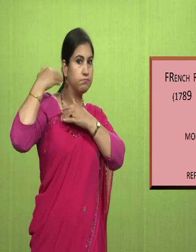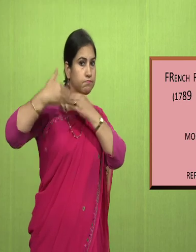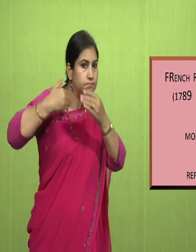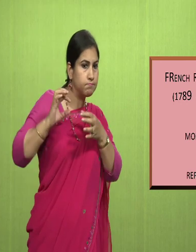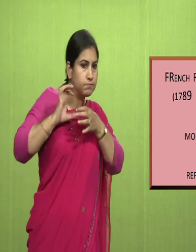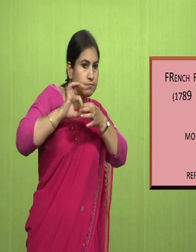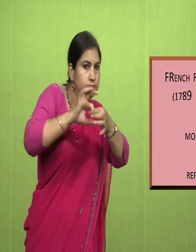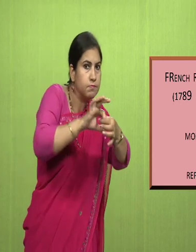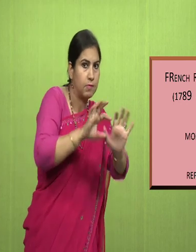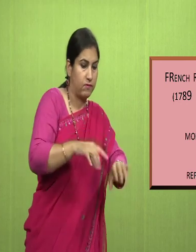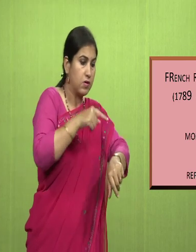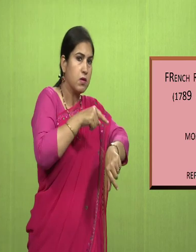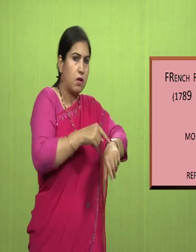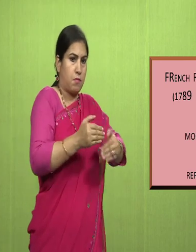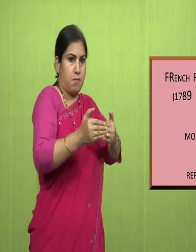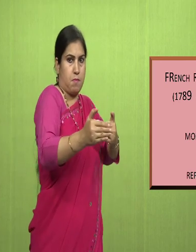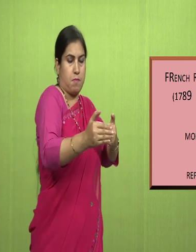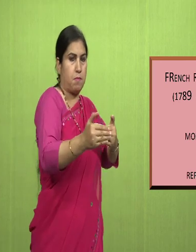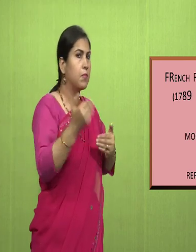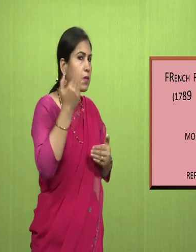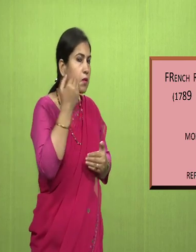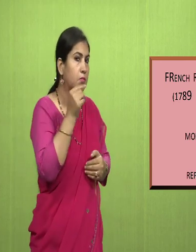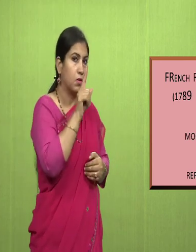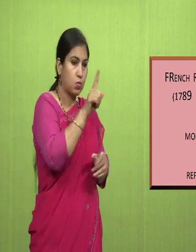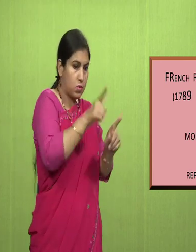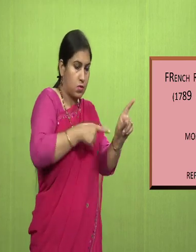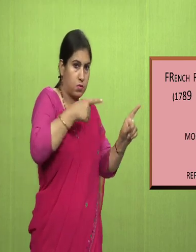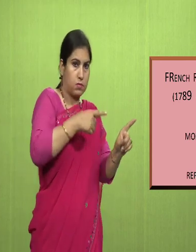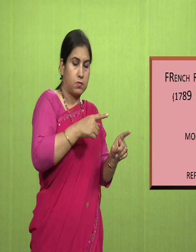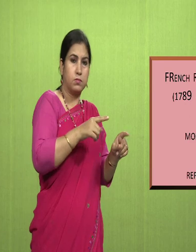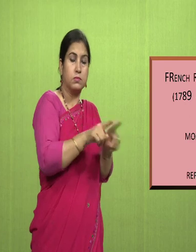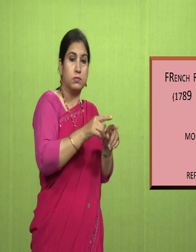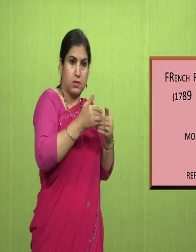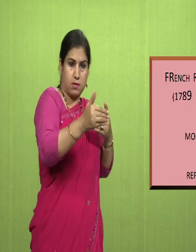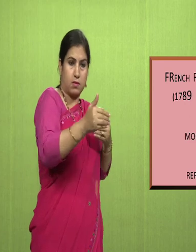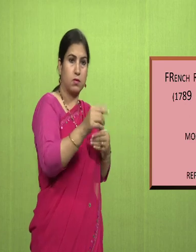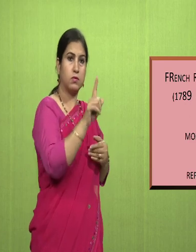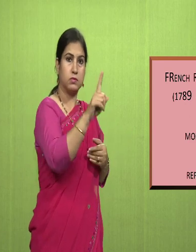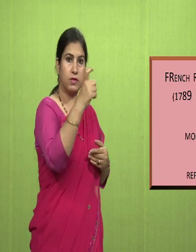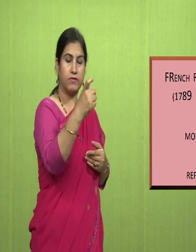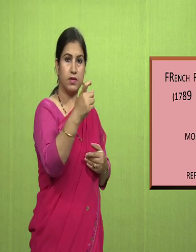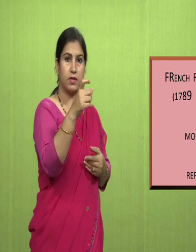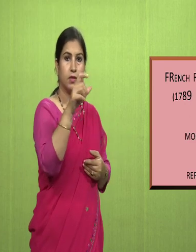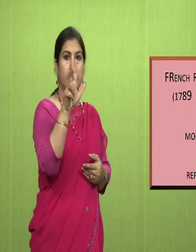period between the year 1789 till